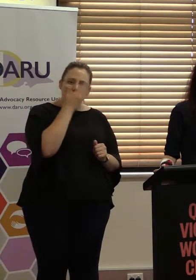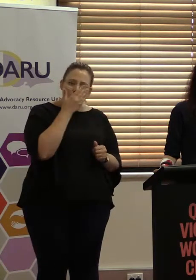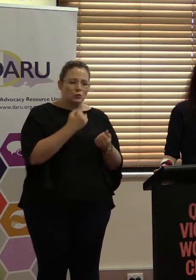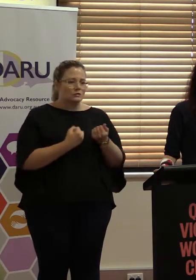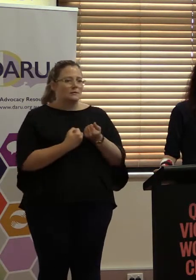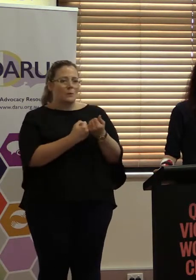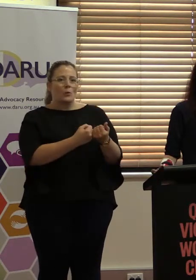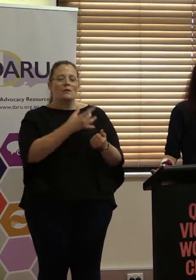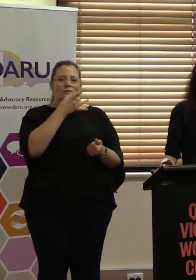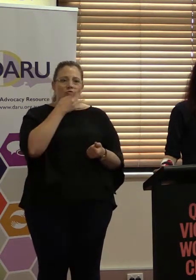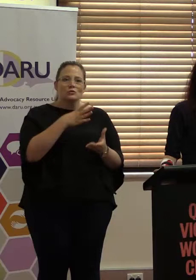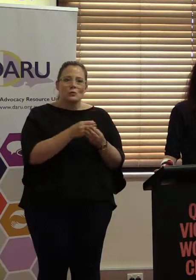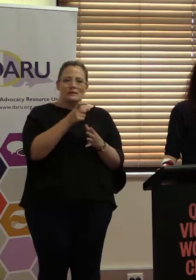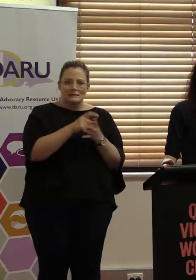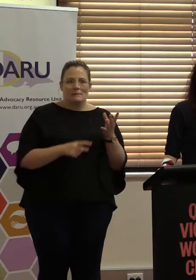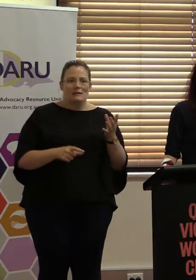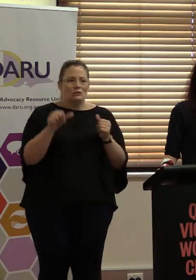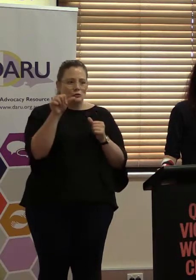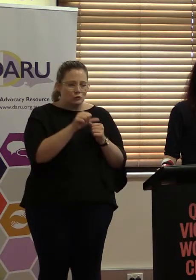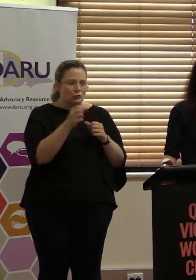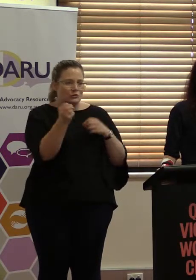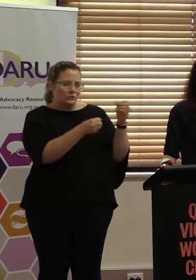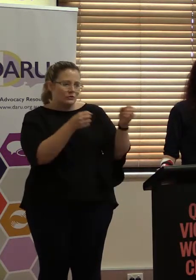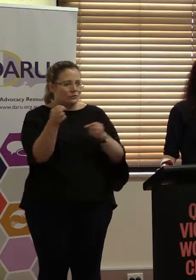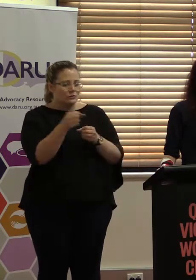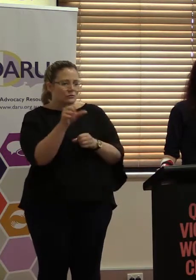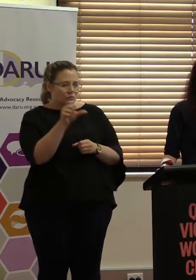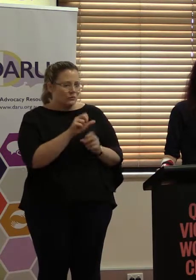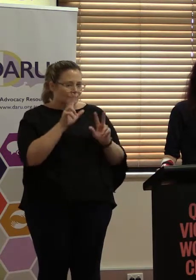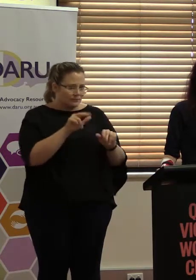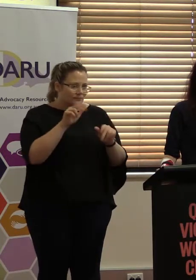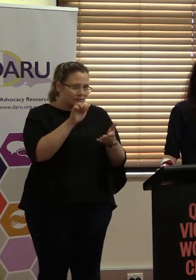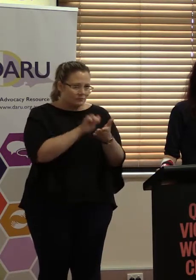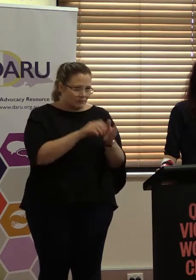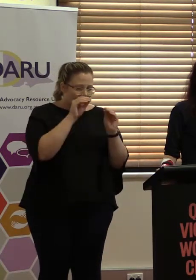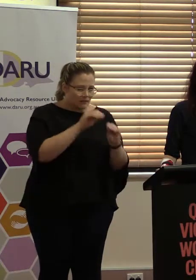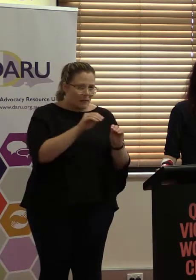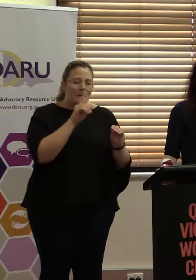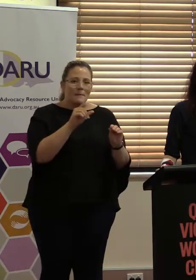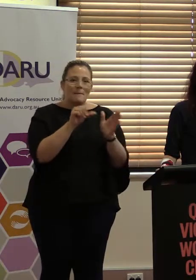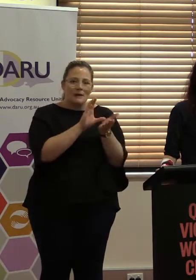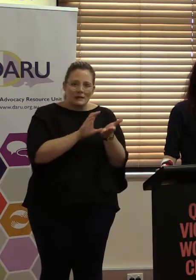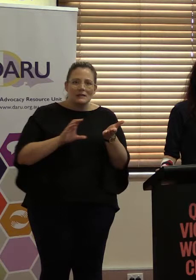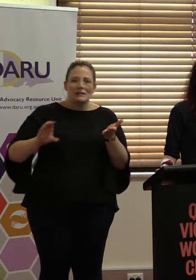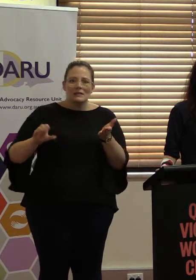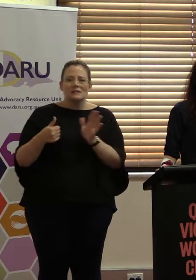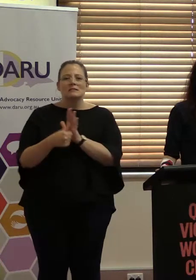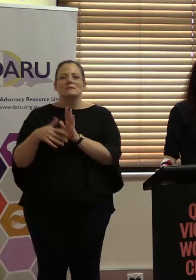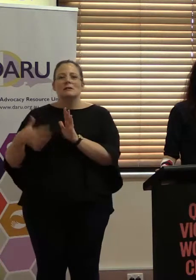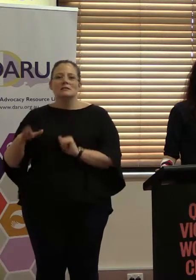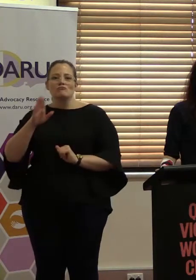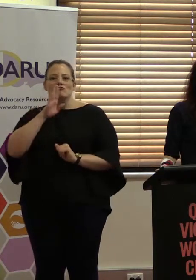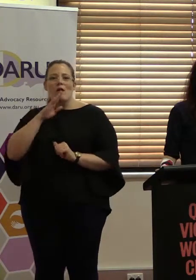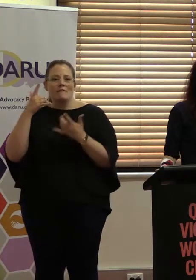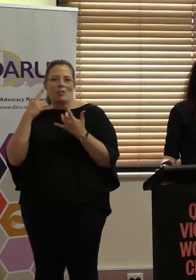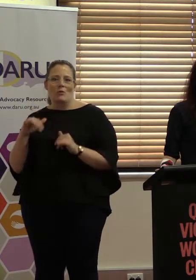disabilities is being spent on lawyers and private lawyers like Minter Ellison and Allens, which the